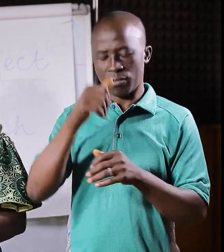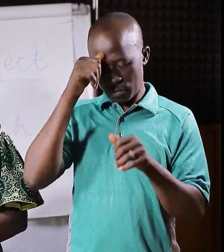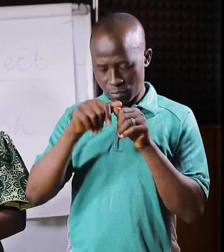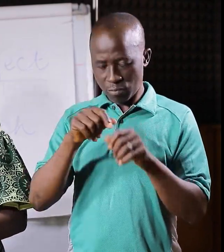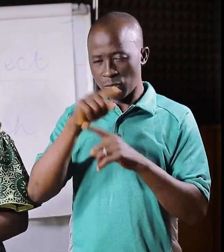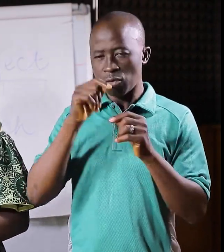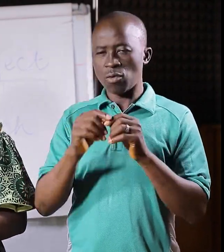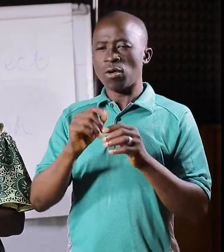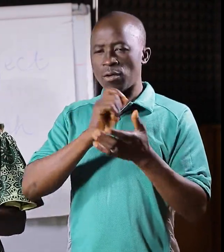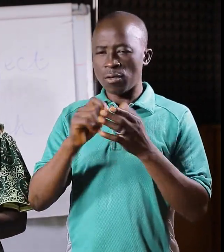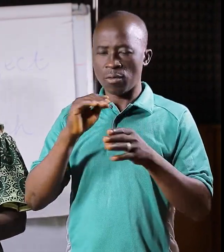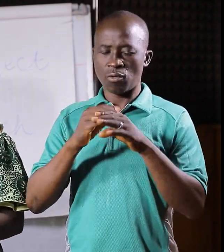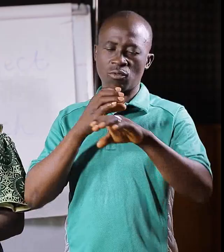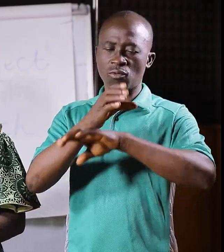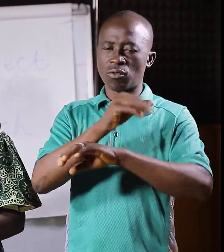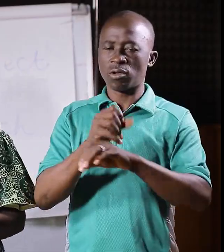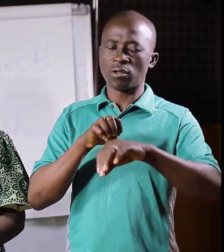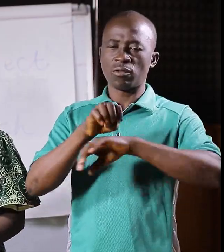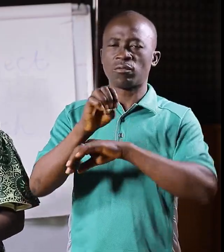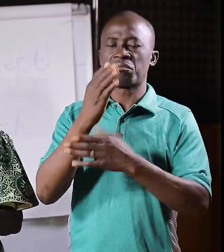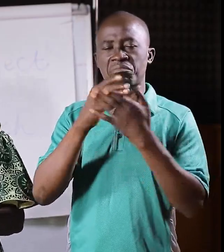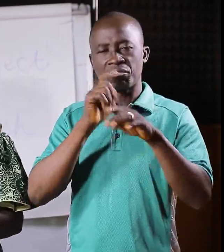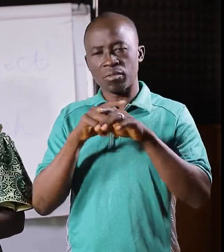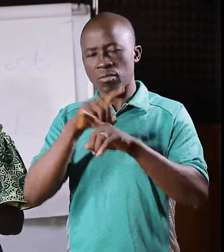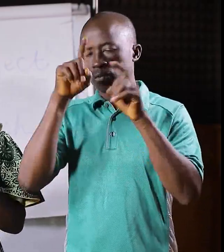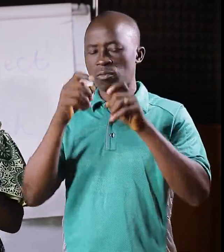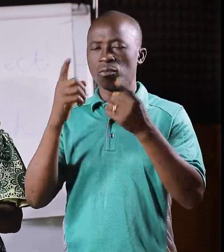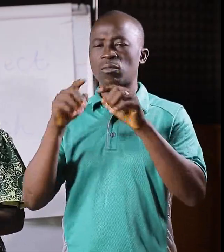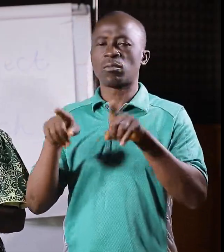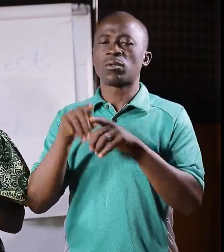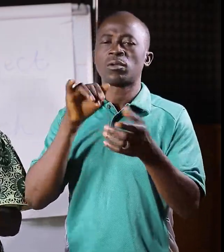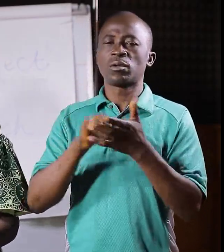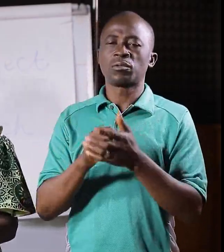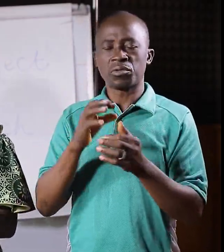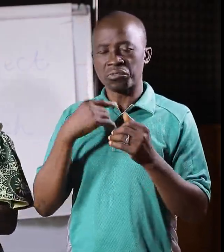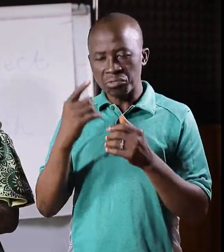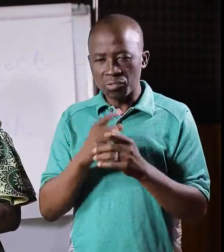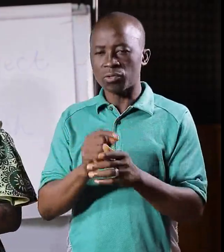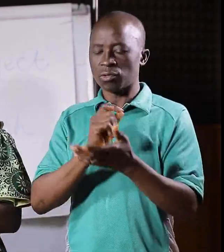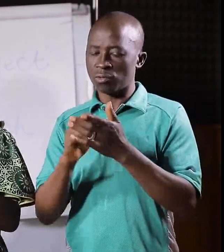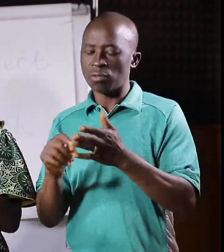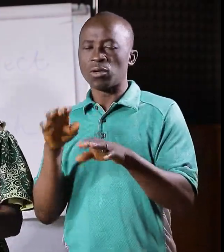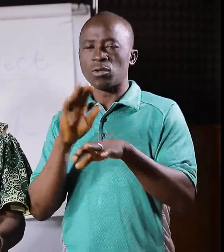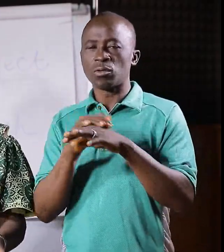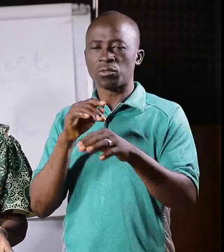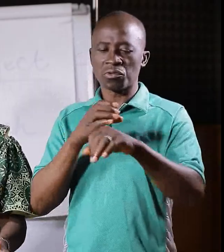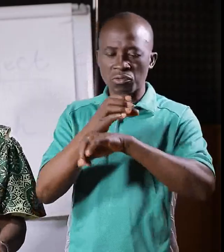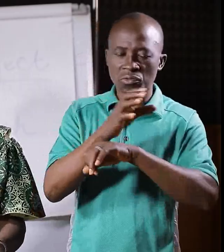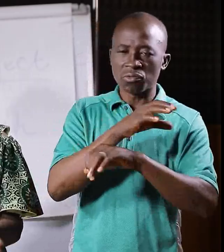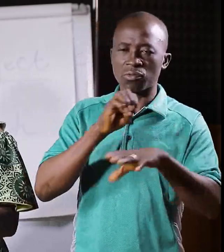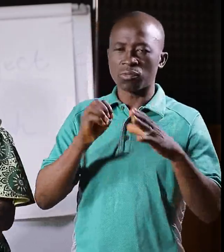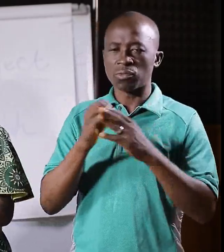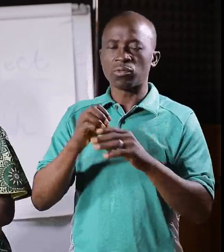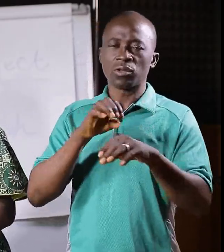on cause and effects. Sometimes our questions come like that. Highlight on cause and effects. If a thing